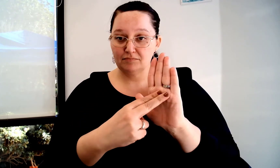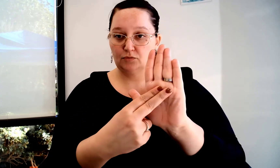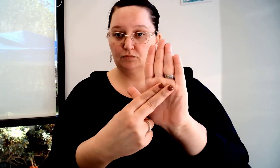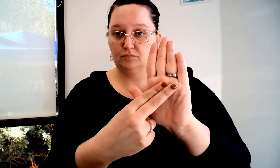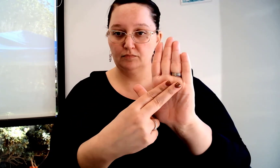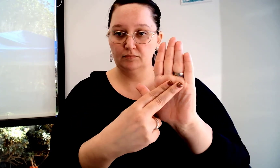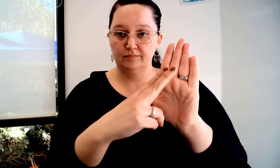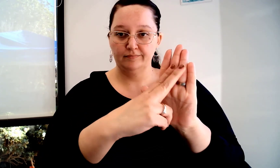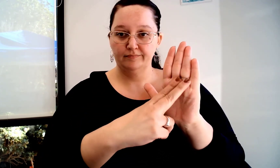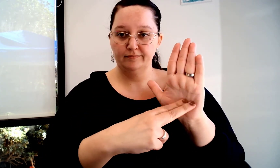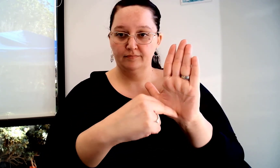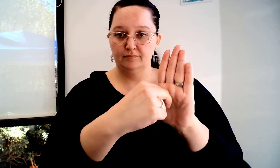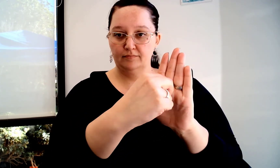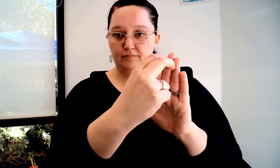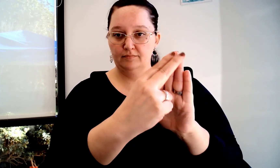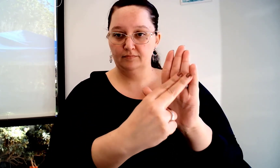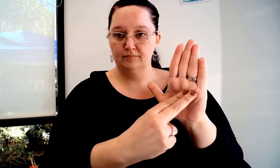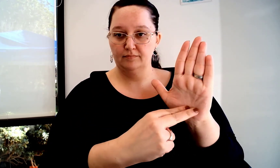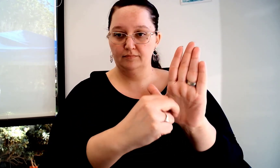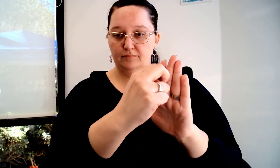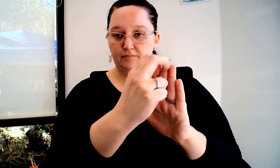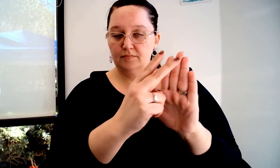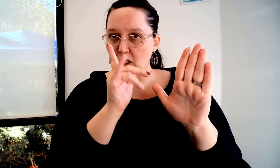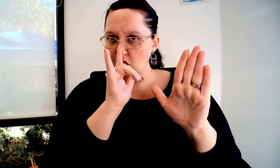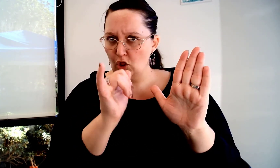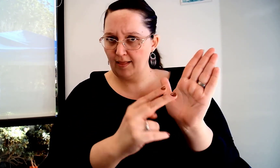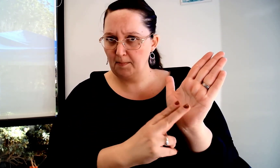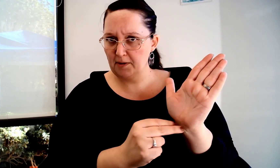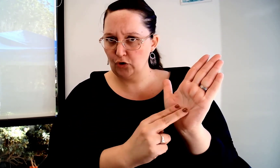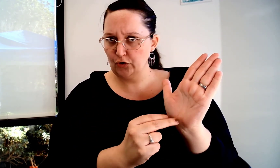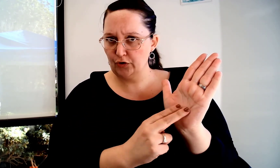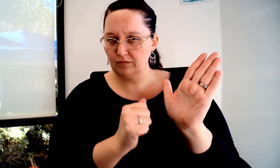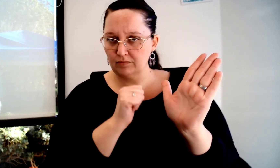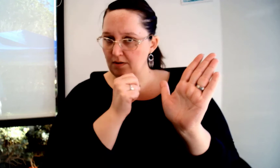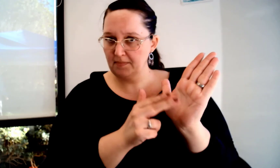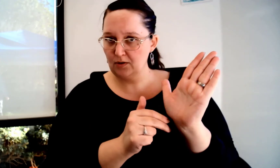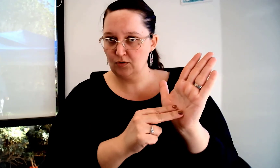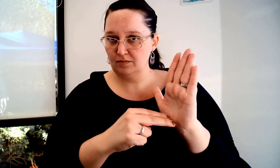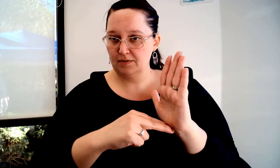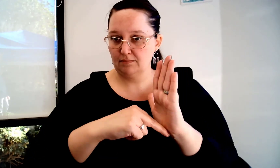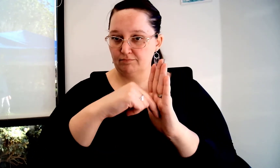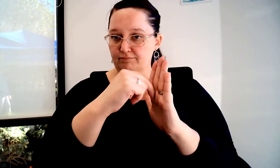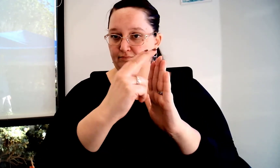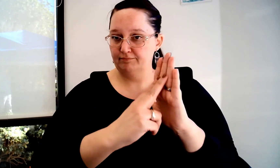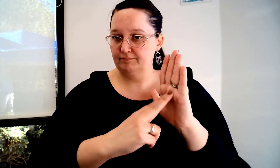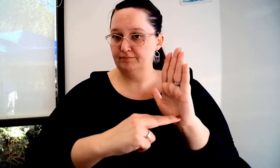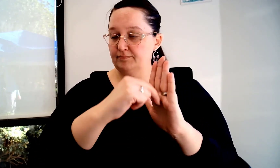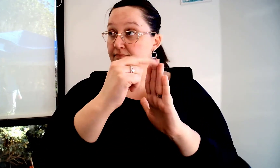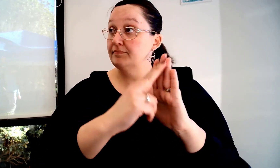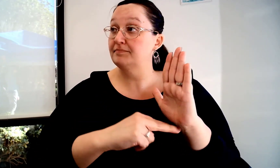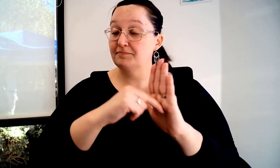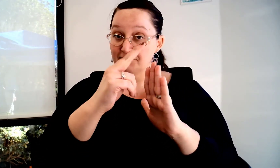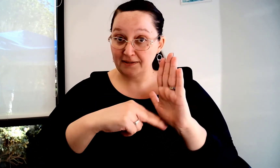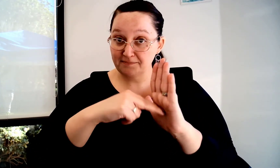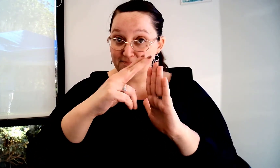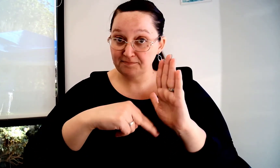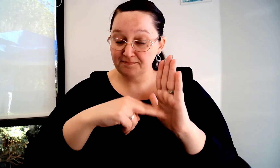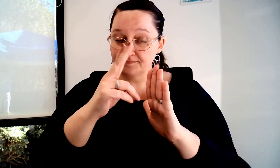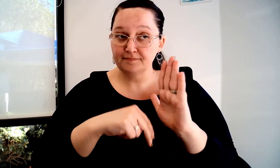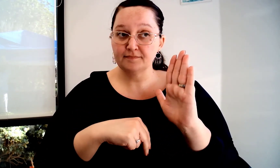My friend painted that. And so with this, it's a small picture, so I'm going to use a small brush. It looks like butter. This isn't butter.